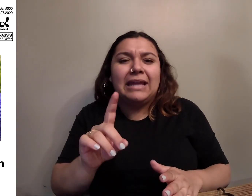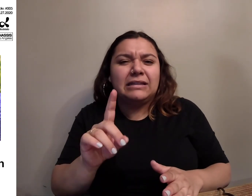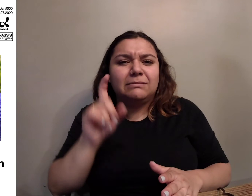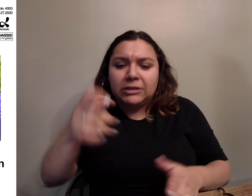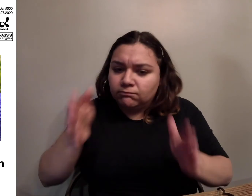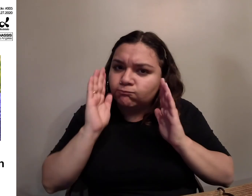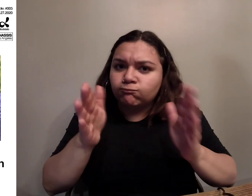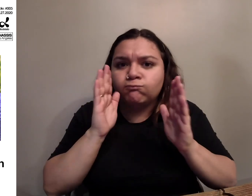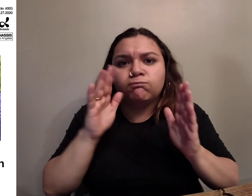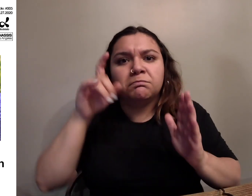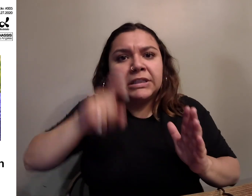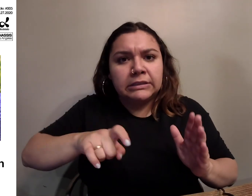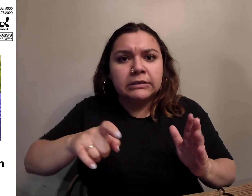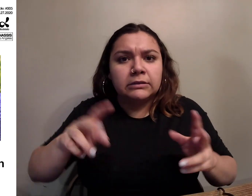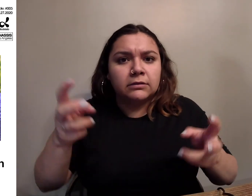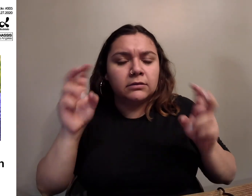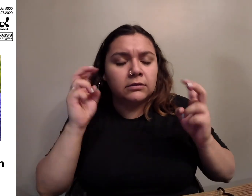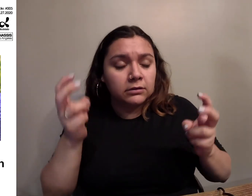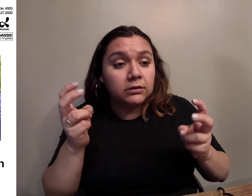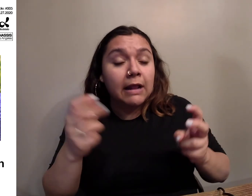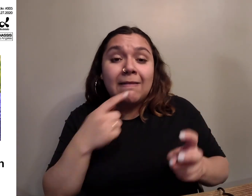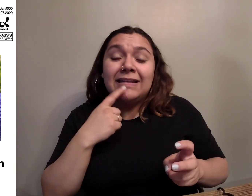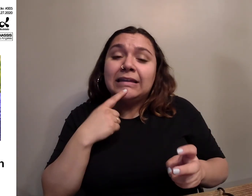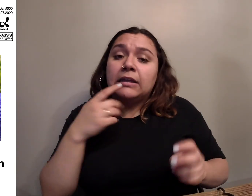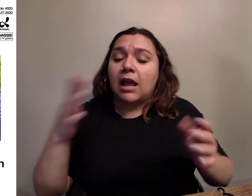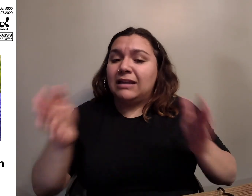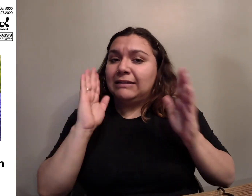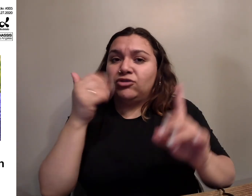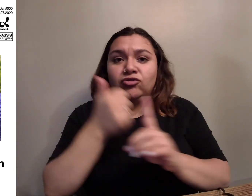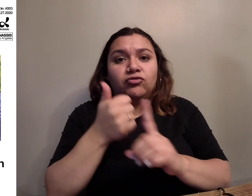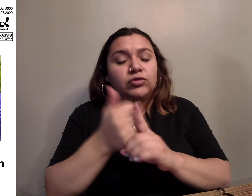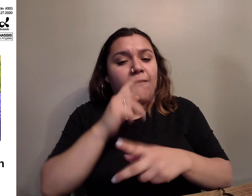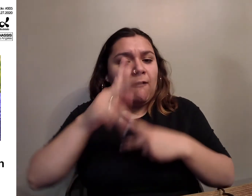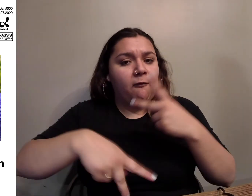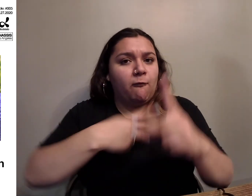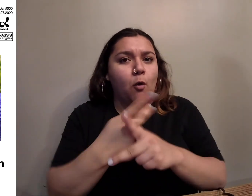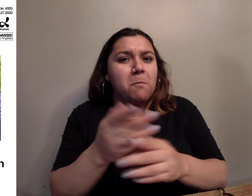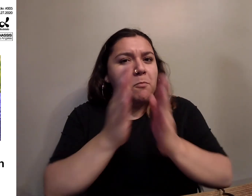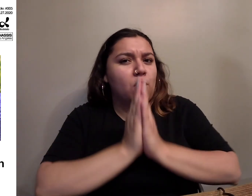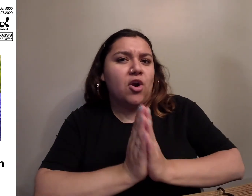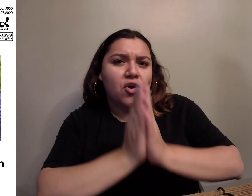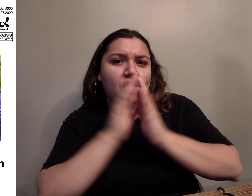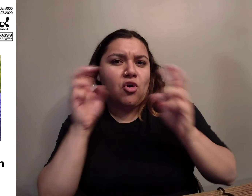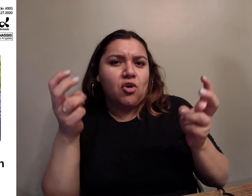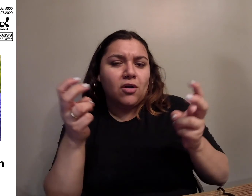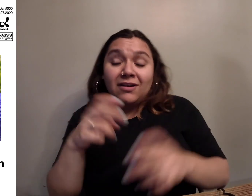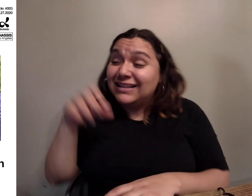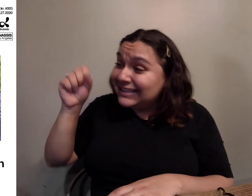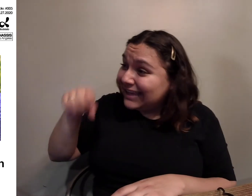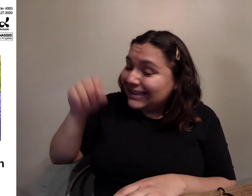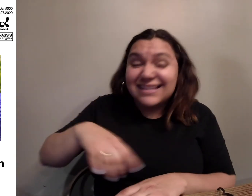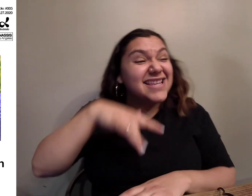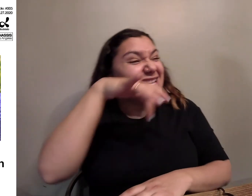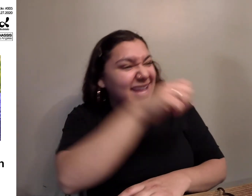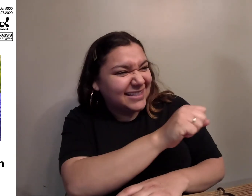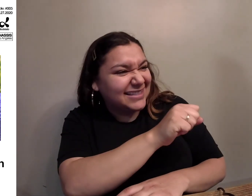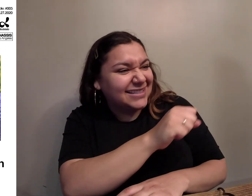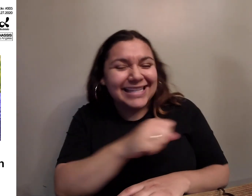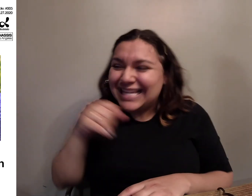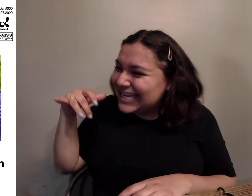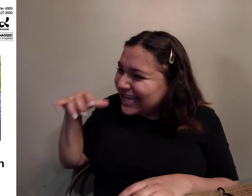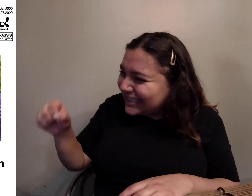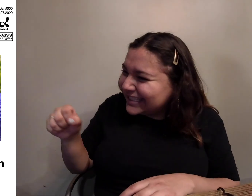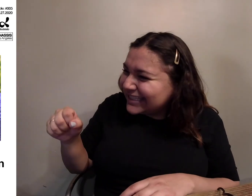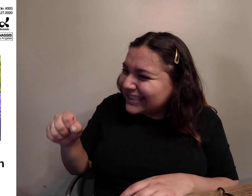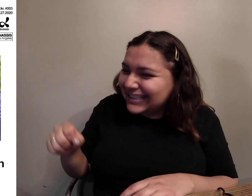said that attention is a form of prayer. Yes. Yes. Yes. Yes. Yes,